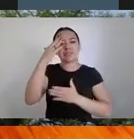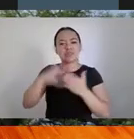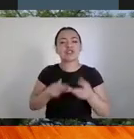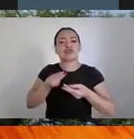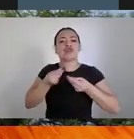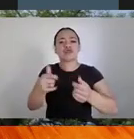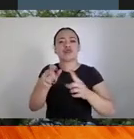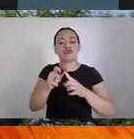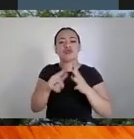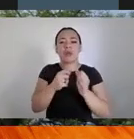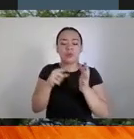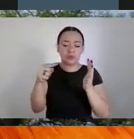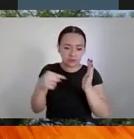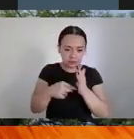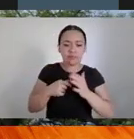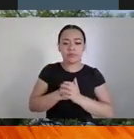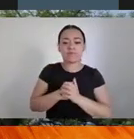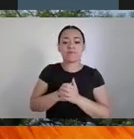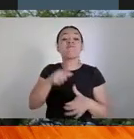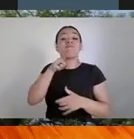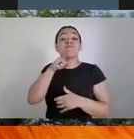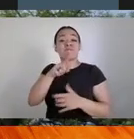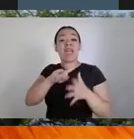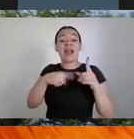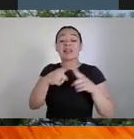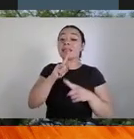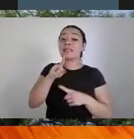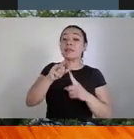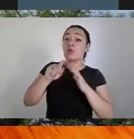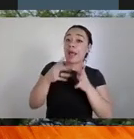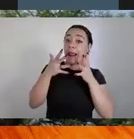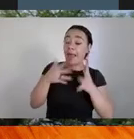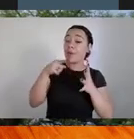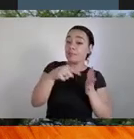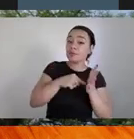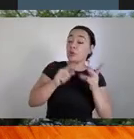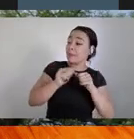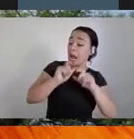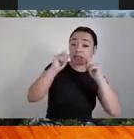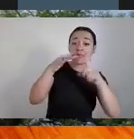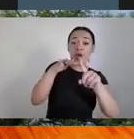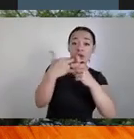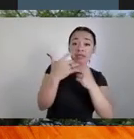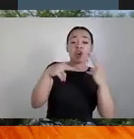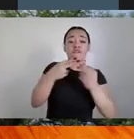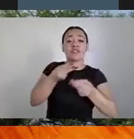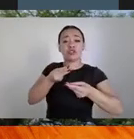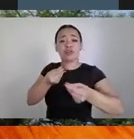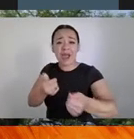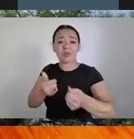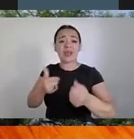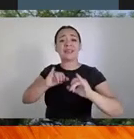completion of the fellowship, Alex reported that this project not only allowed him to better understand the context of drought and disaster